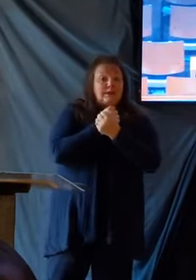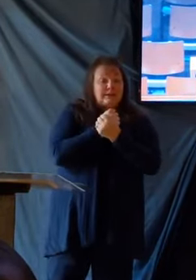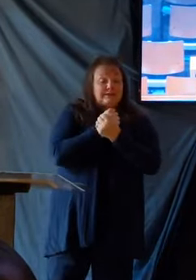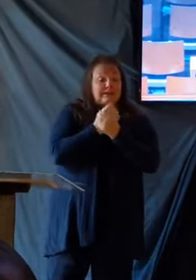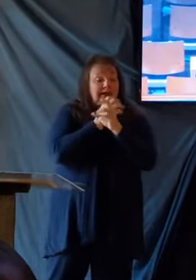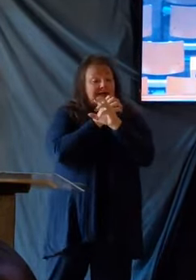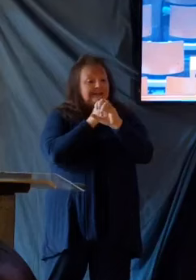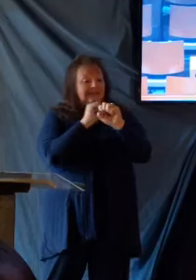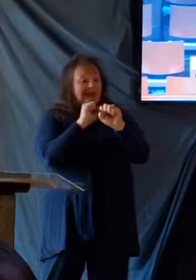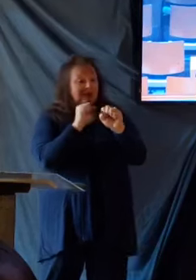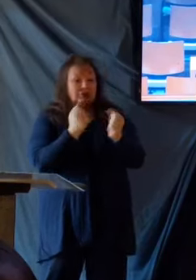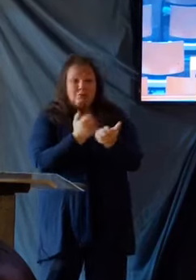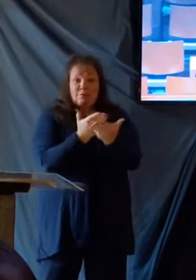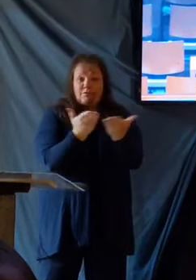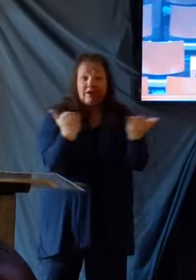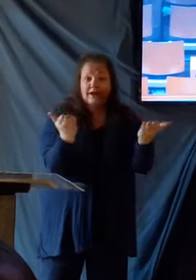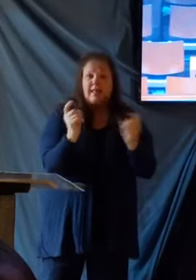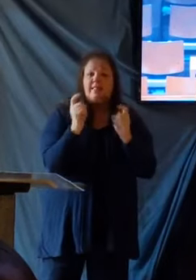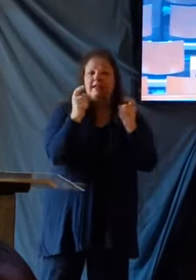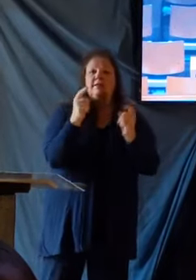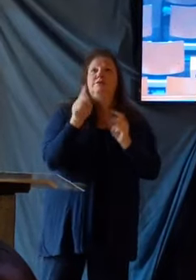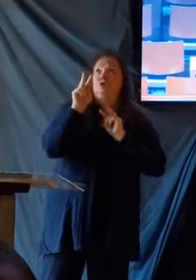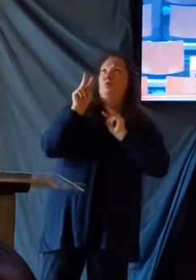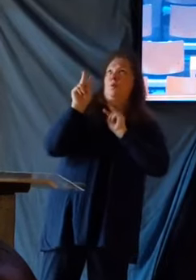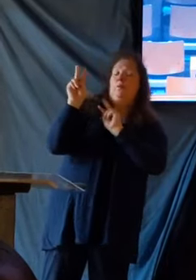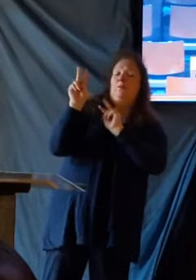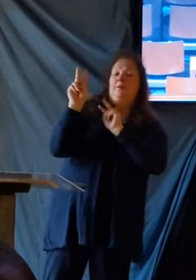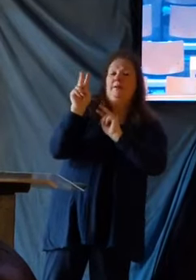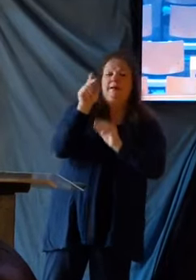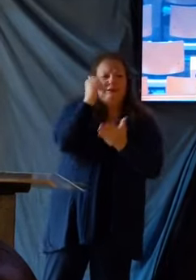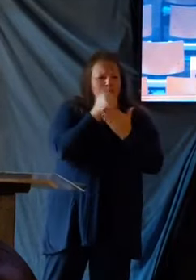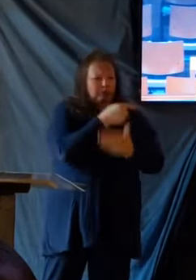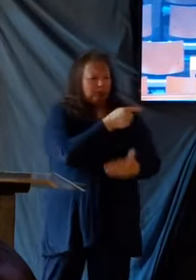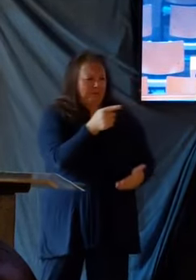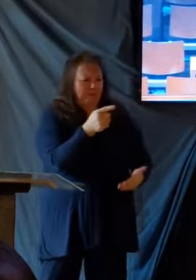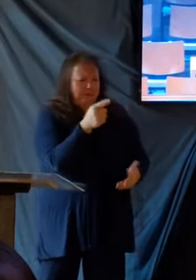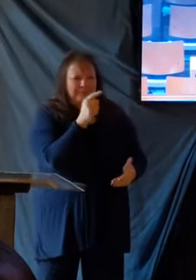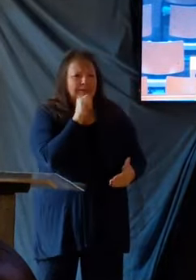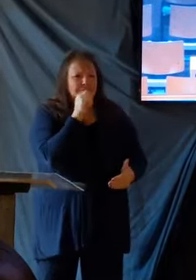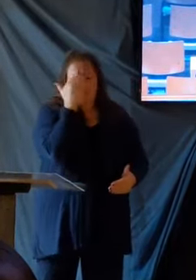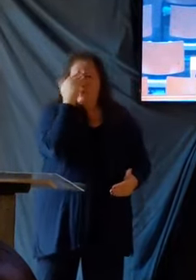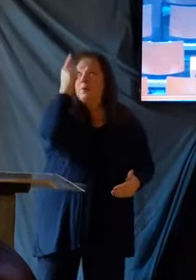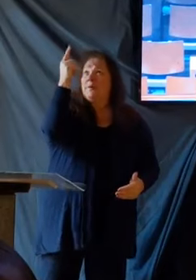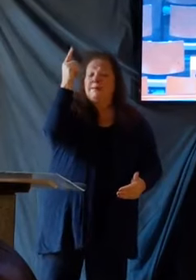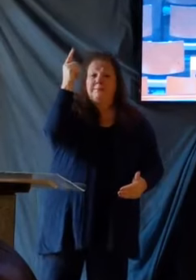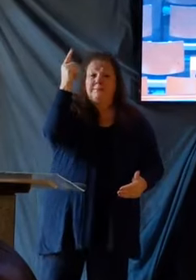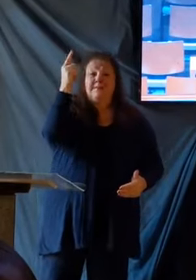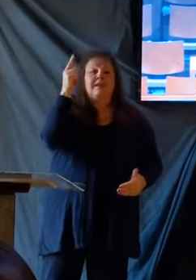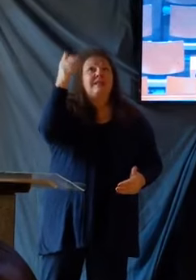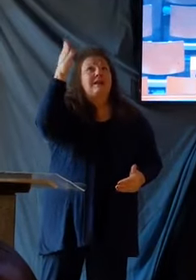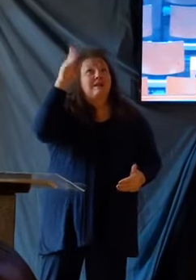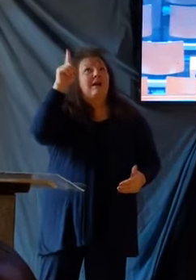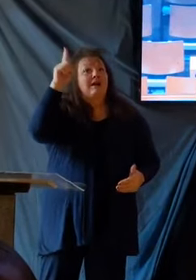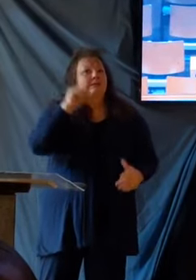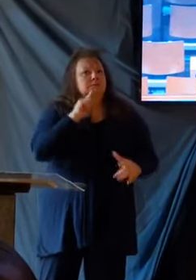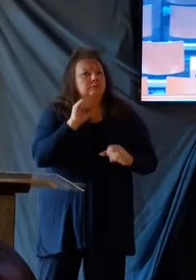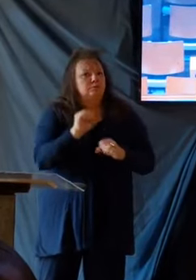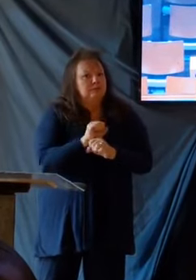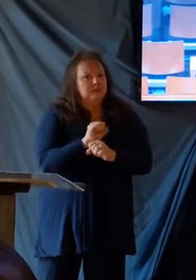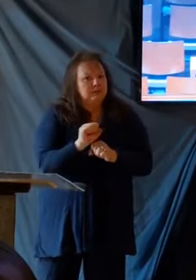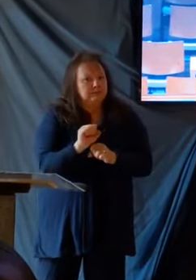salvation he provides that gives hope. And a reminder to the unbeliever that God is a God who is